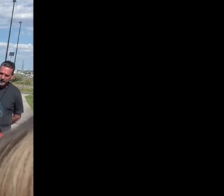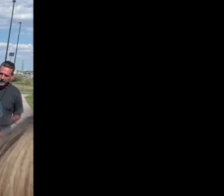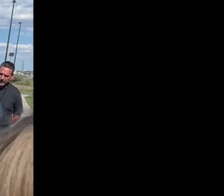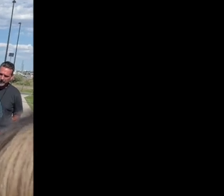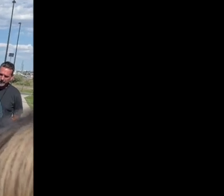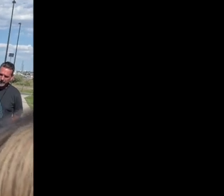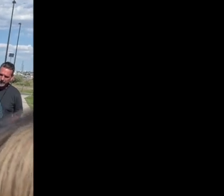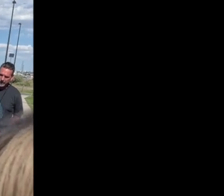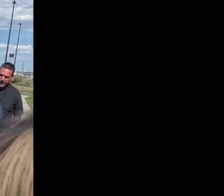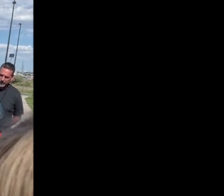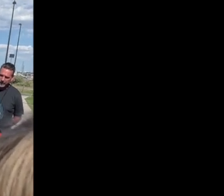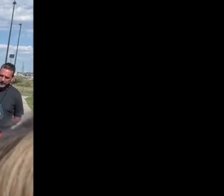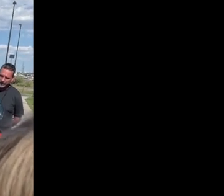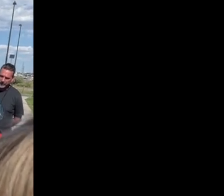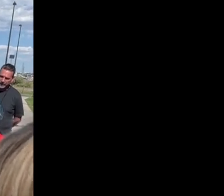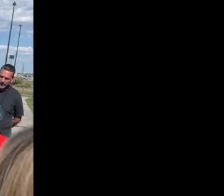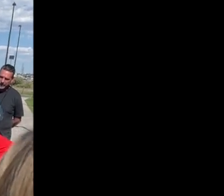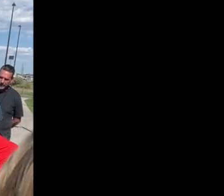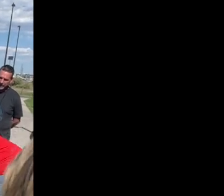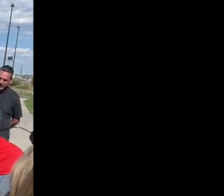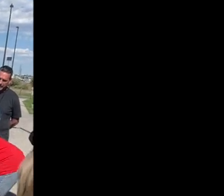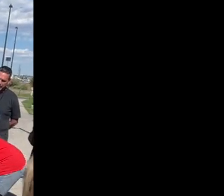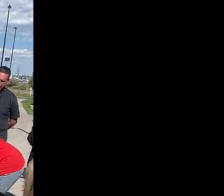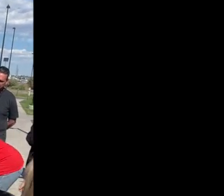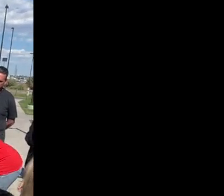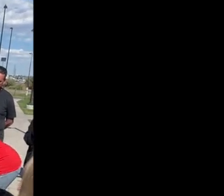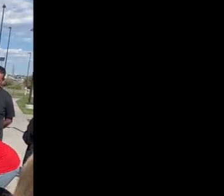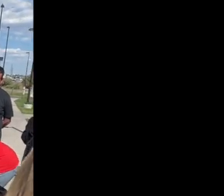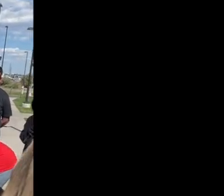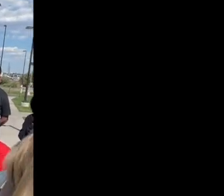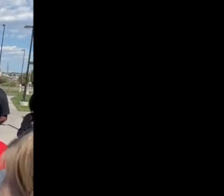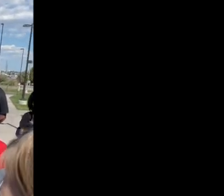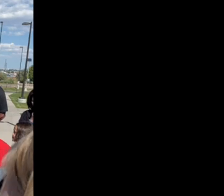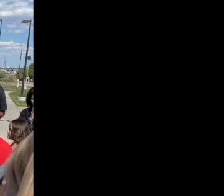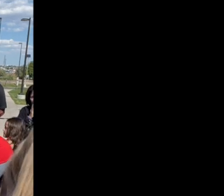Yeah. Is that okay? Let's do it fast. Okay. Who's got a cup?